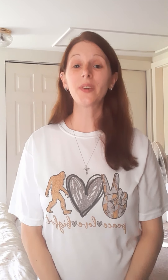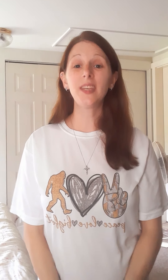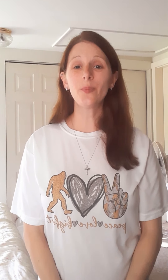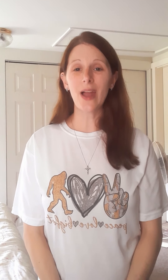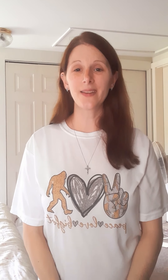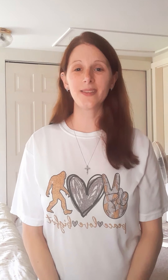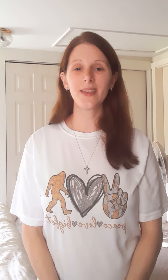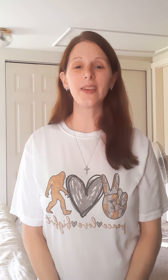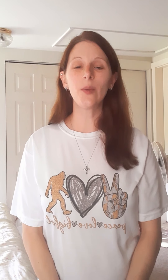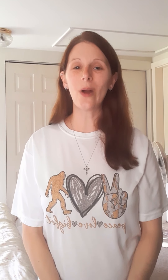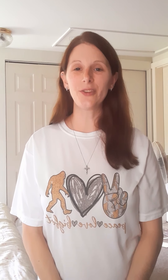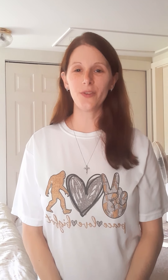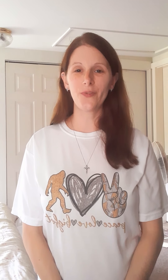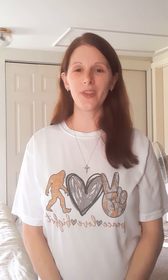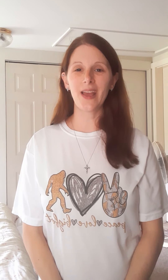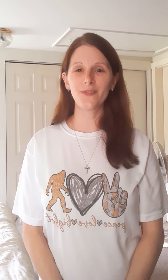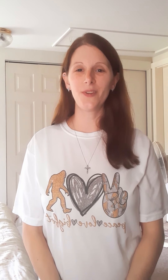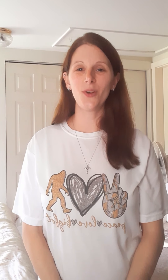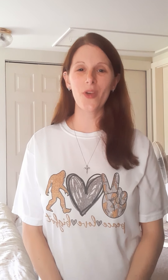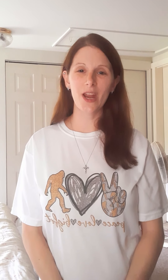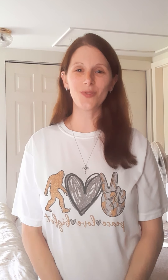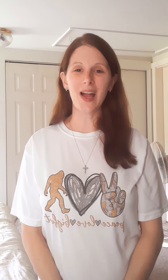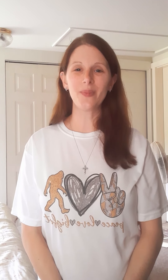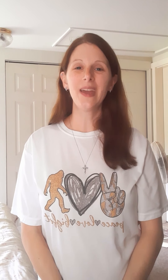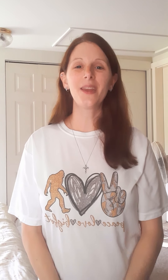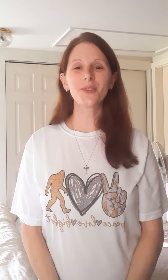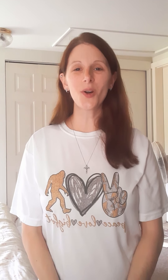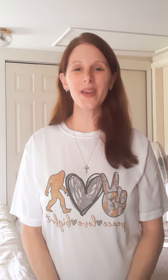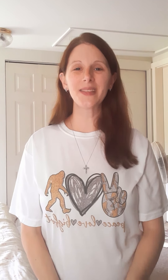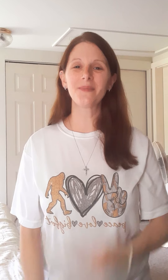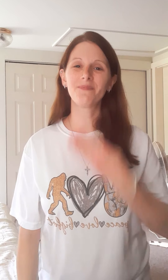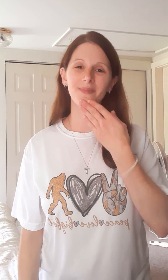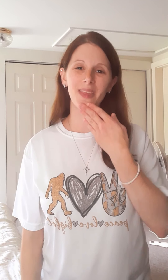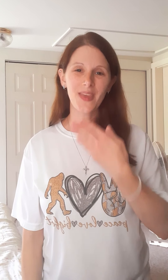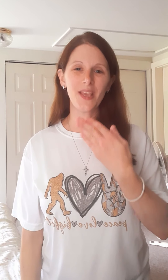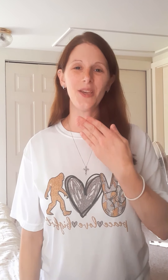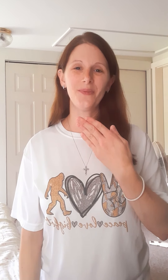Keep practicing and keep watching for the next video that I drop. And as always, thank you.